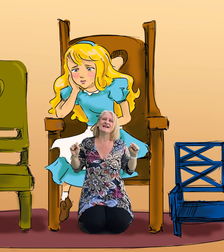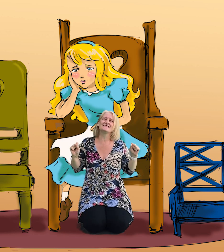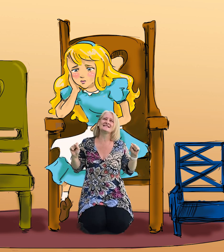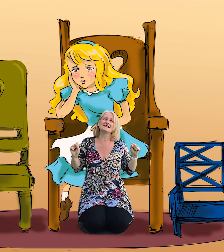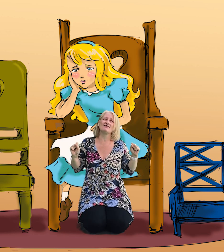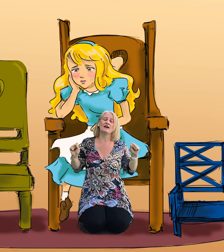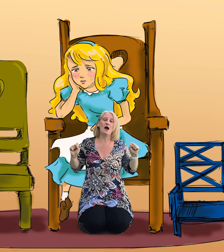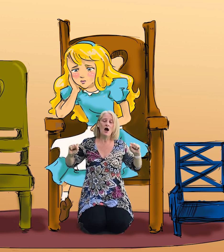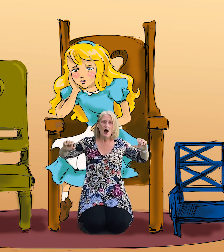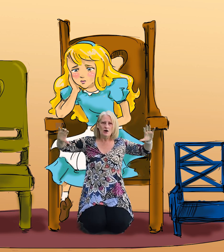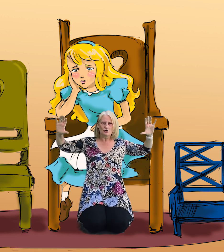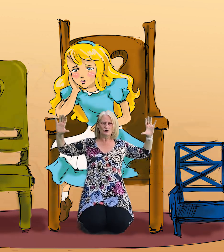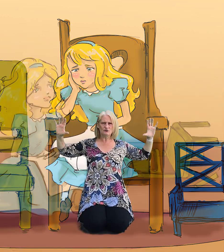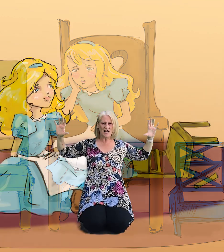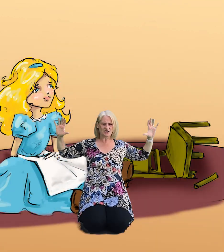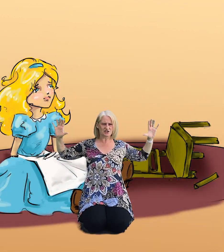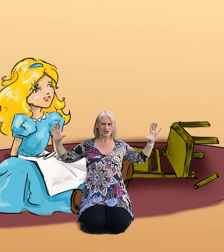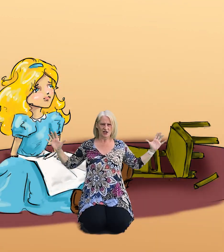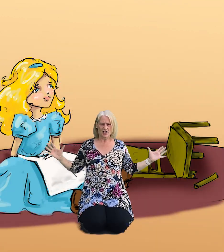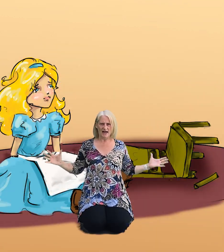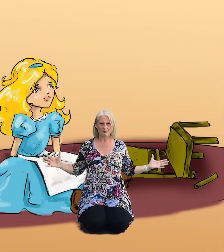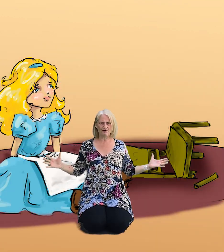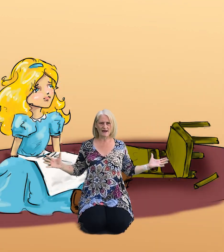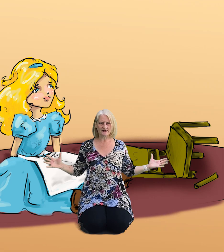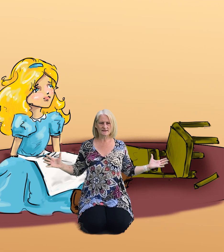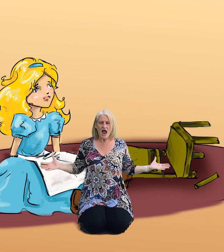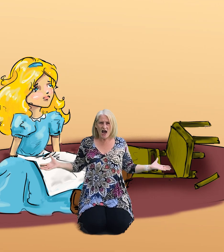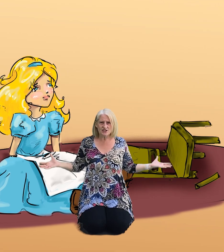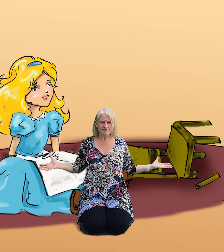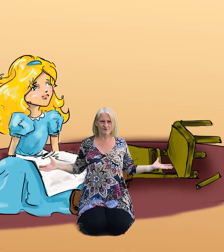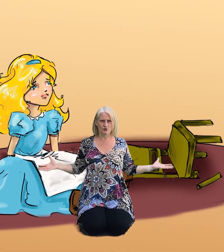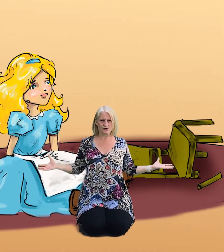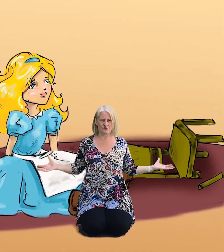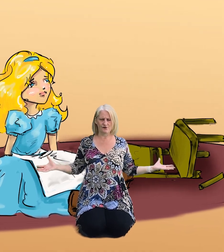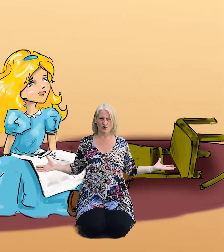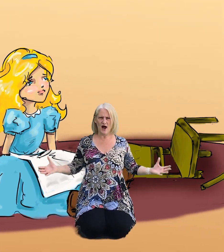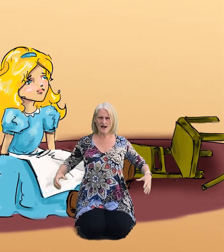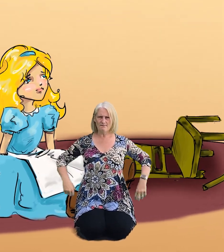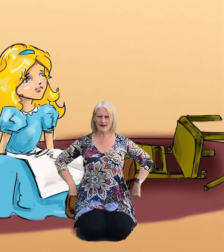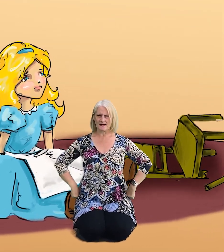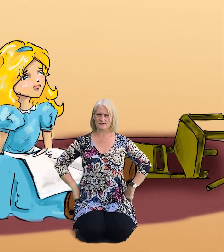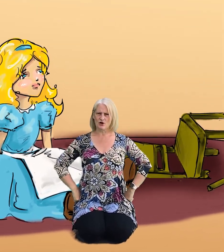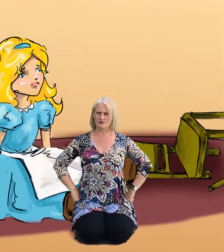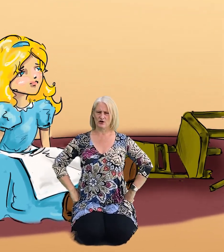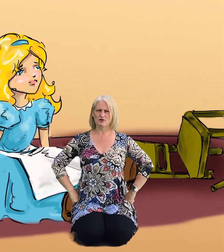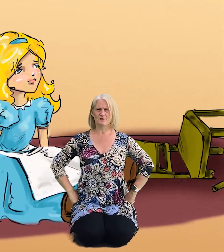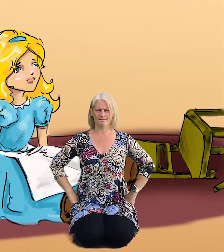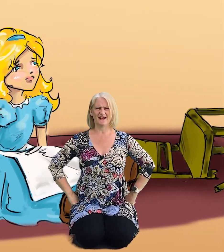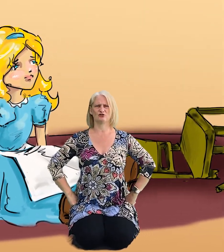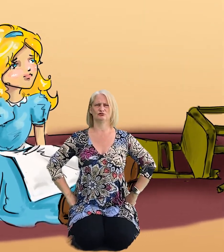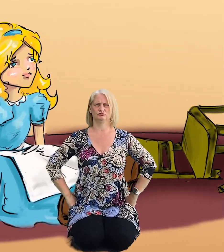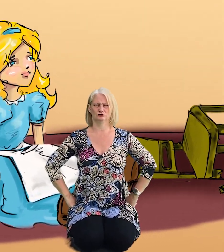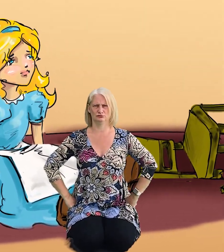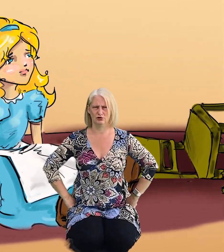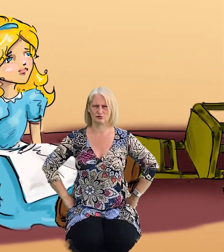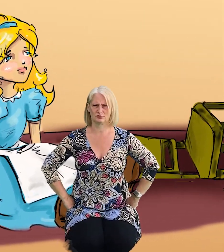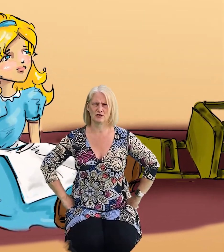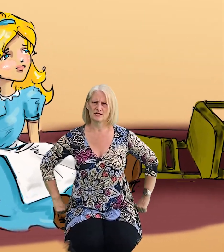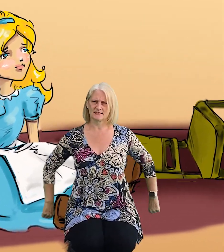yes, this is lovely. Oh, crash. It breaks and she falls on the floor and it makes Goldilocks a bit cross. So,